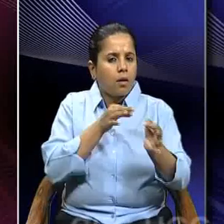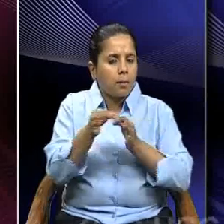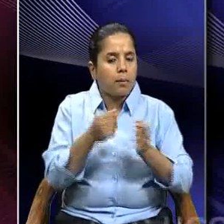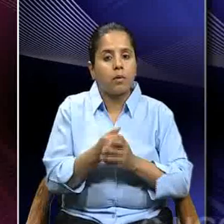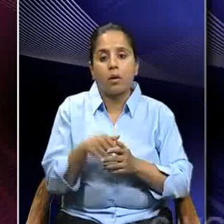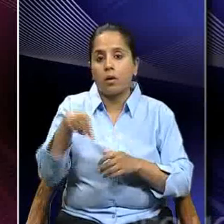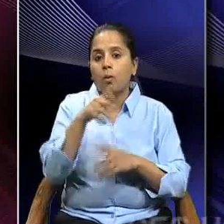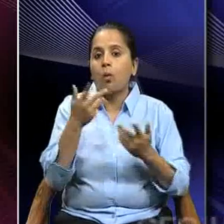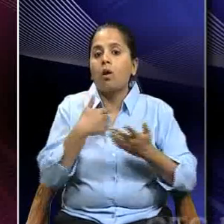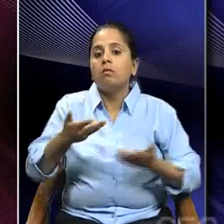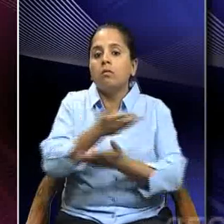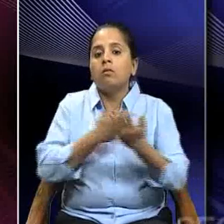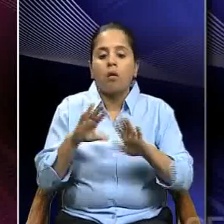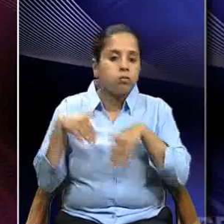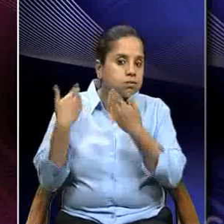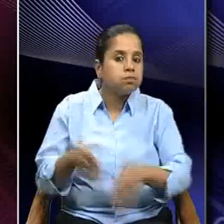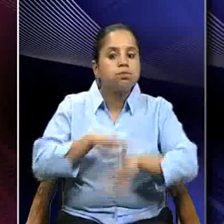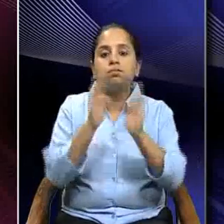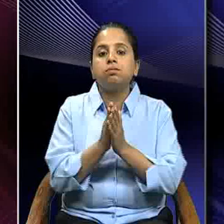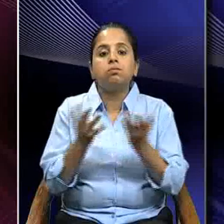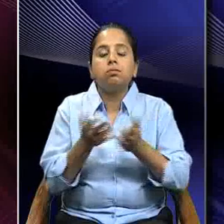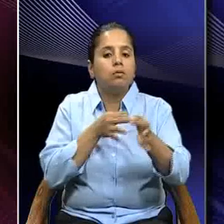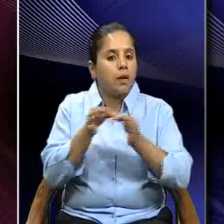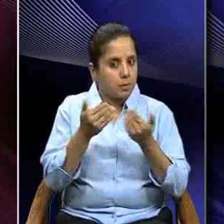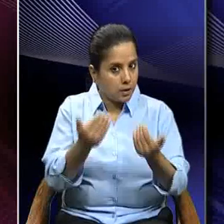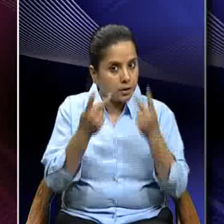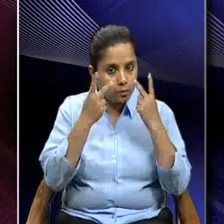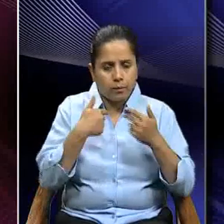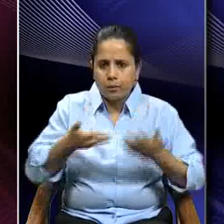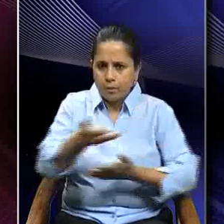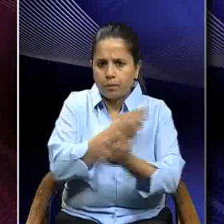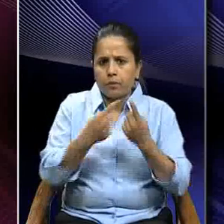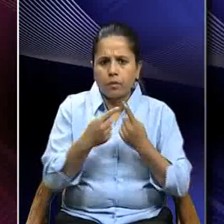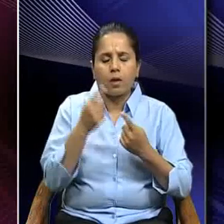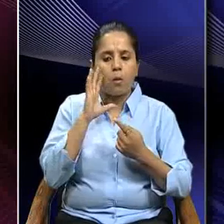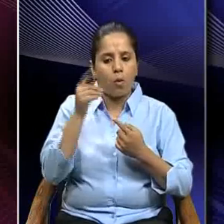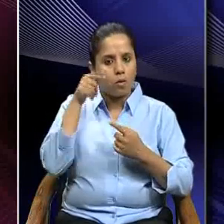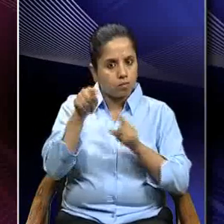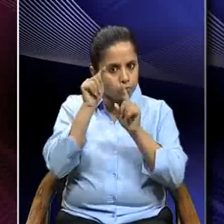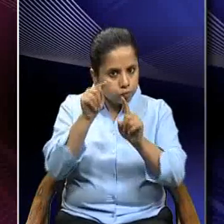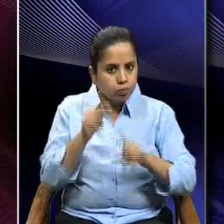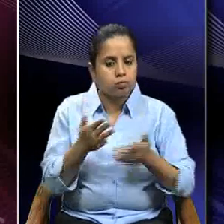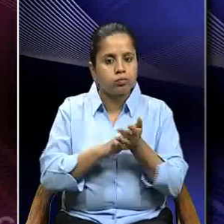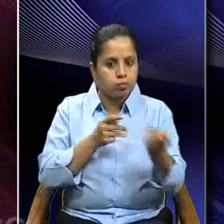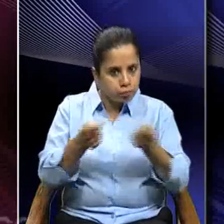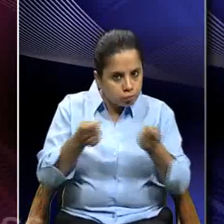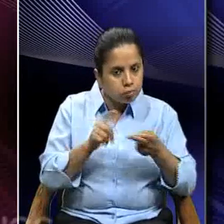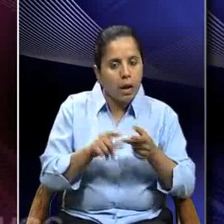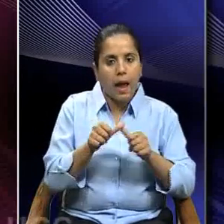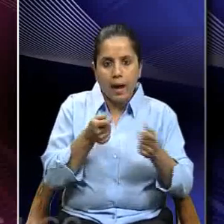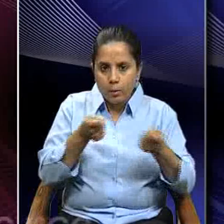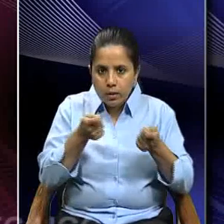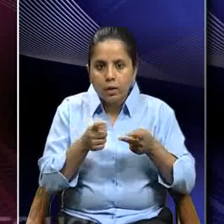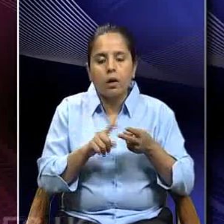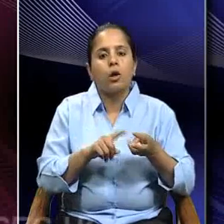have discussed up till now. We had discussed about implications for management, administration and